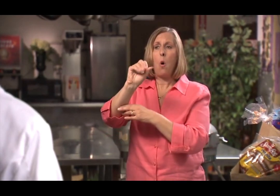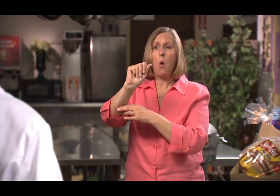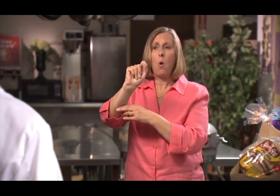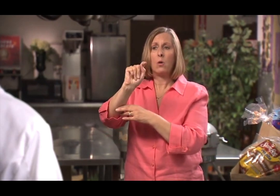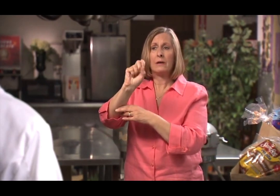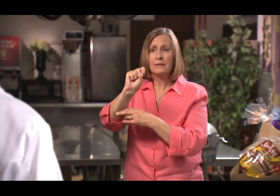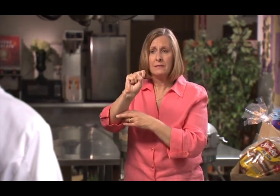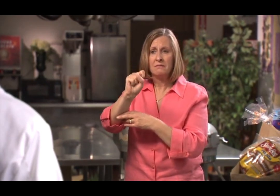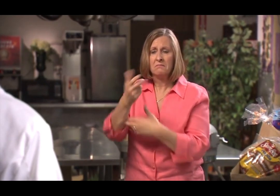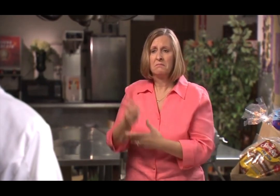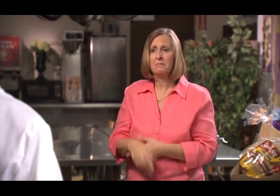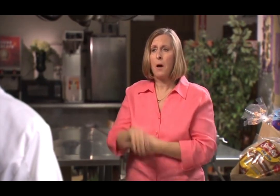oats,